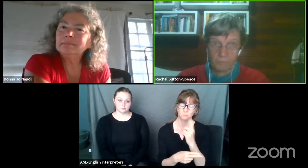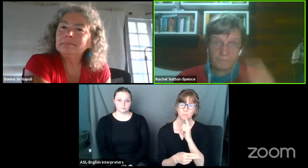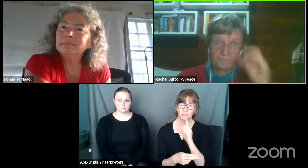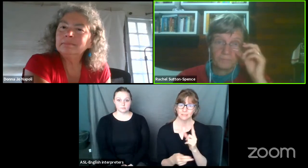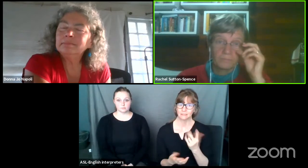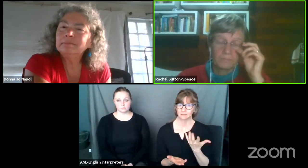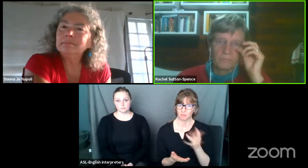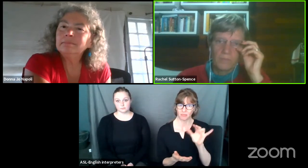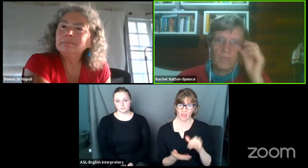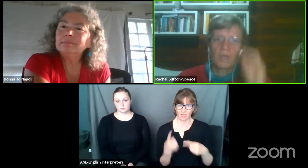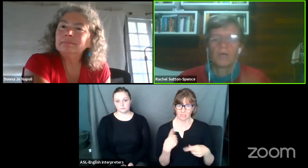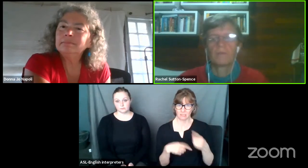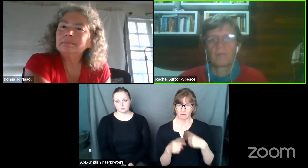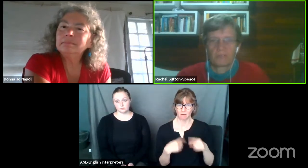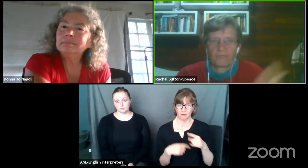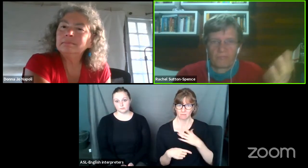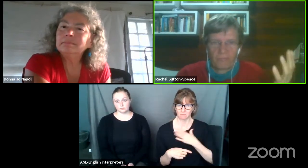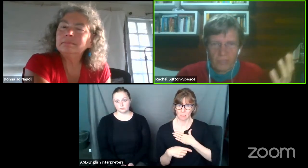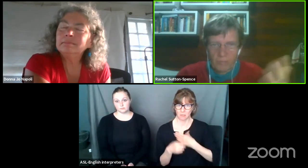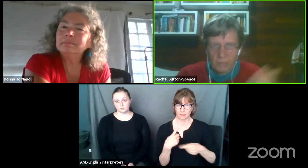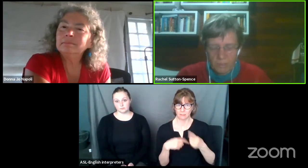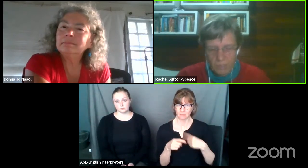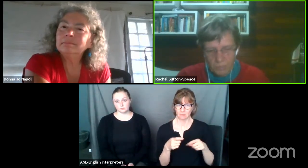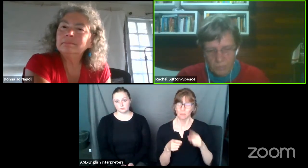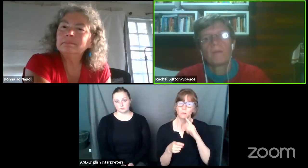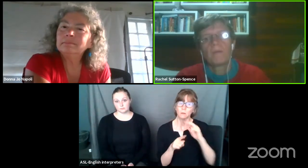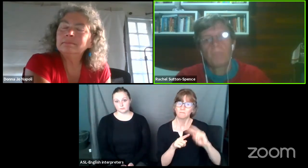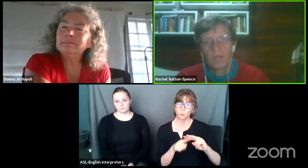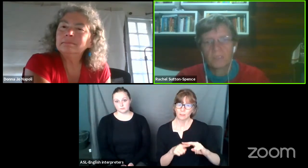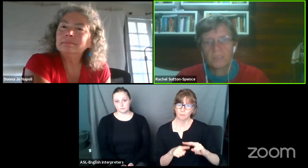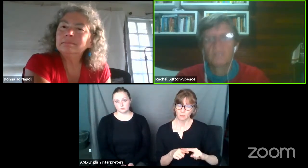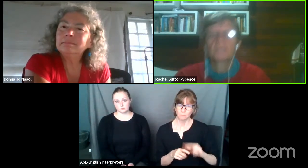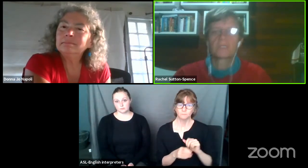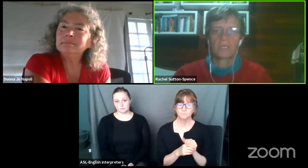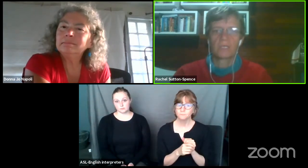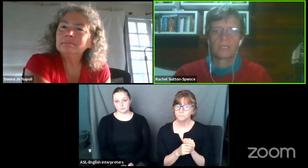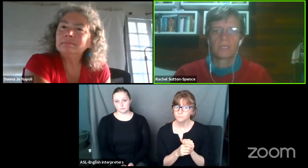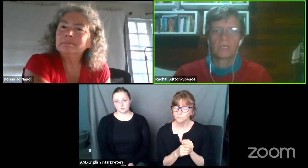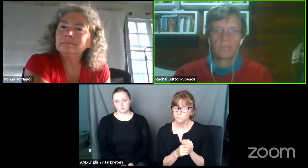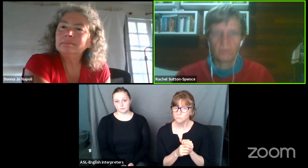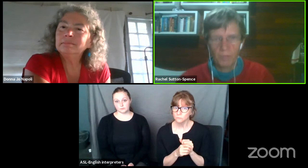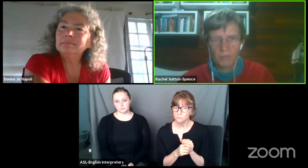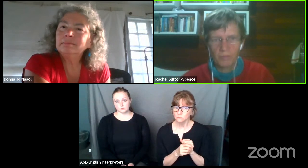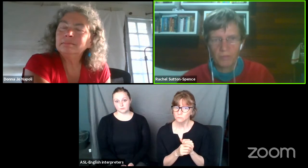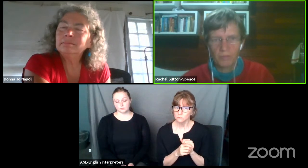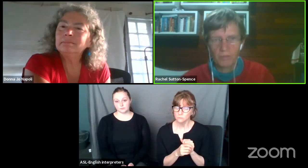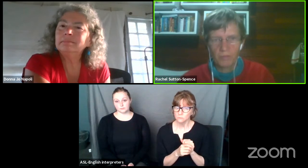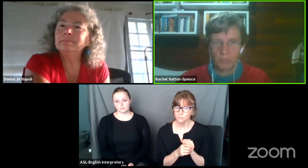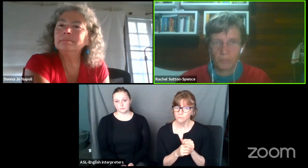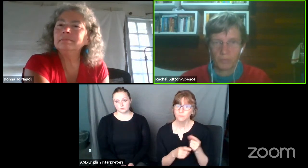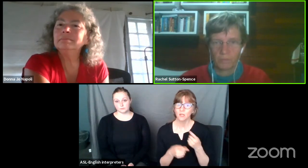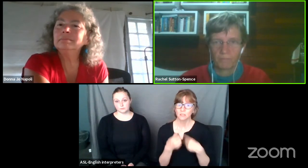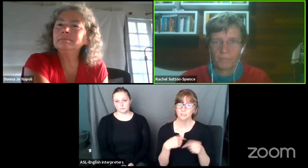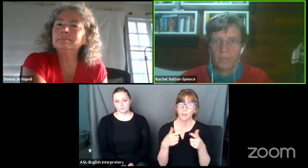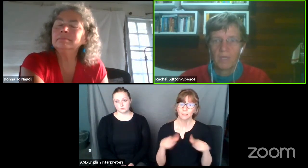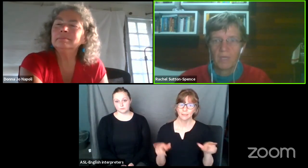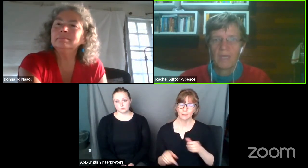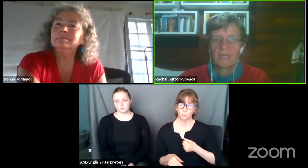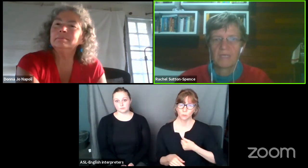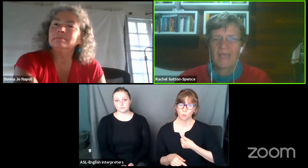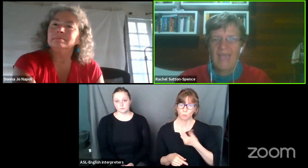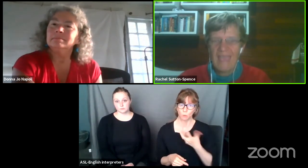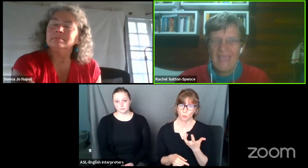language. It's fundamental to the expression. But sign language poetry is highly